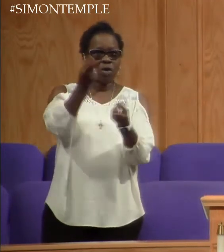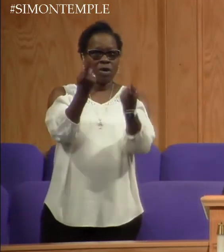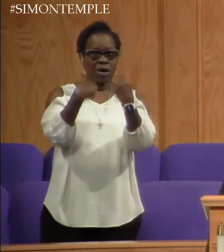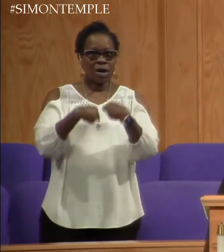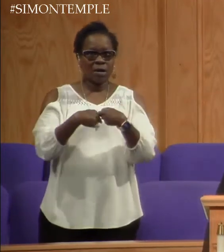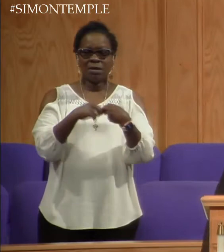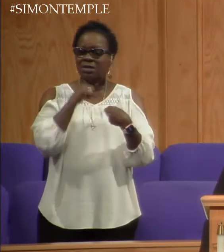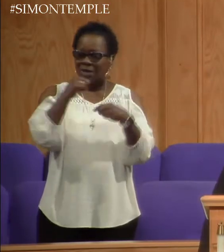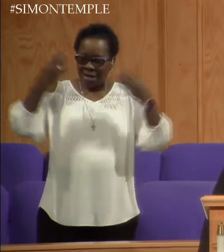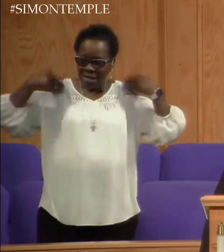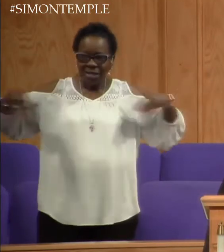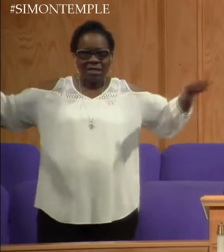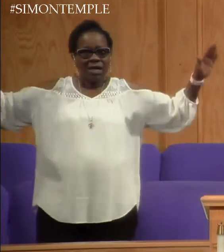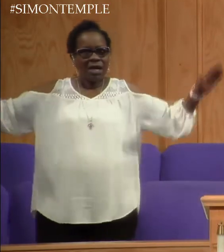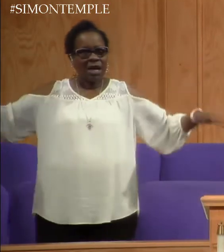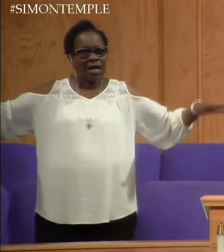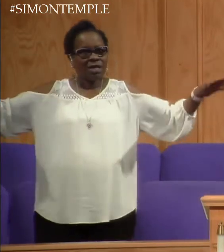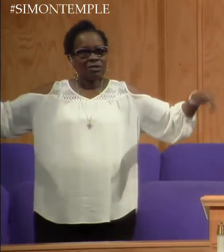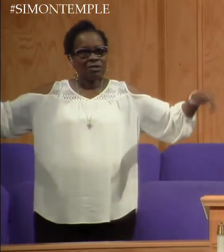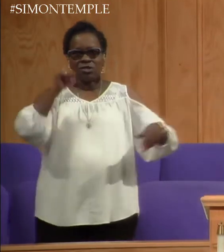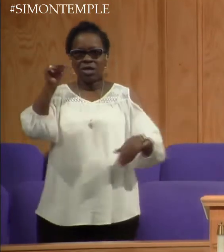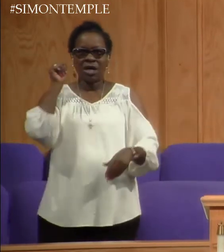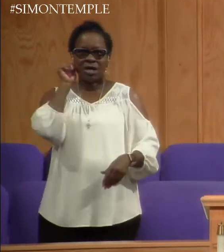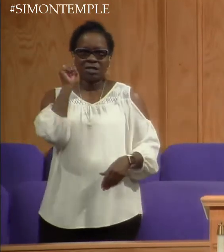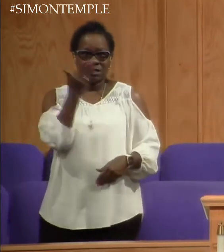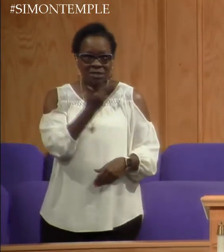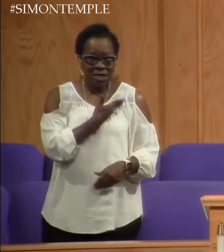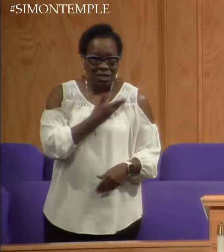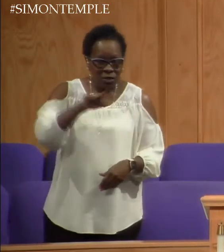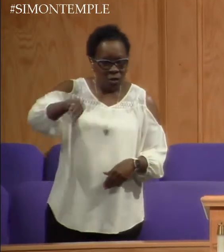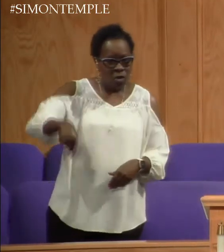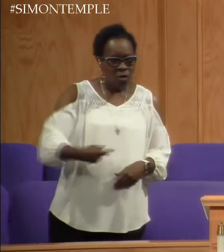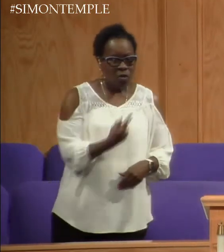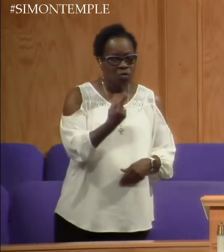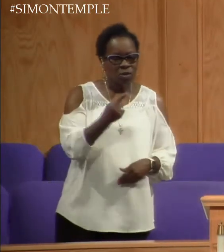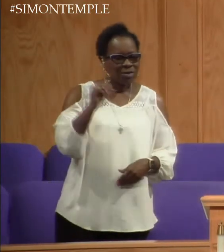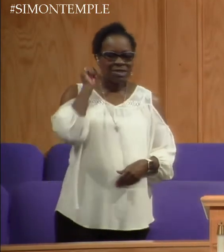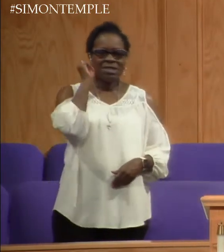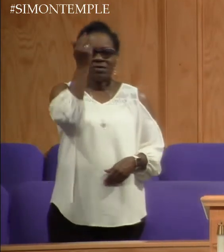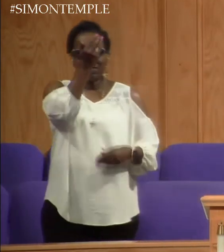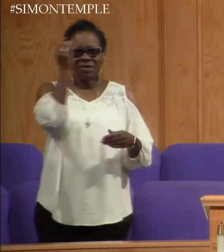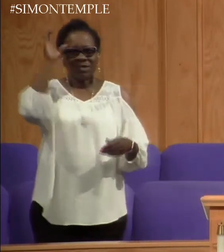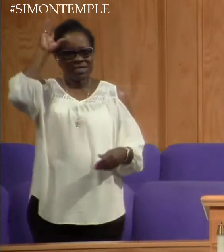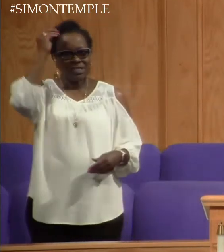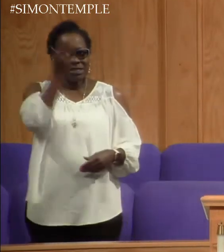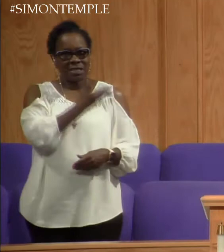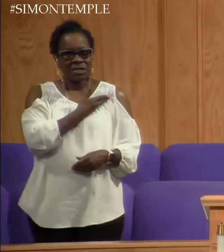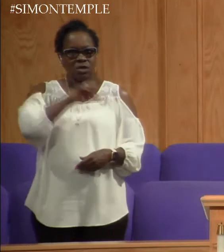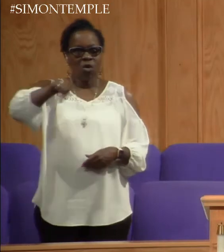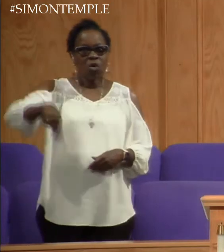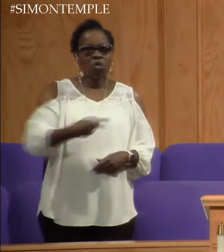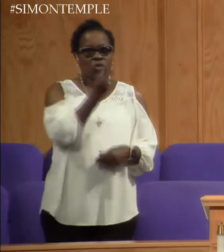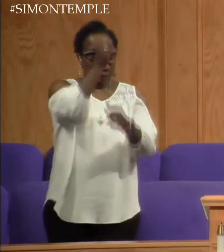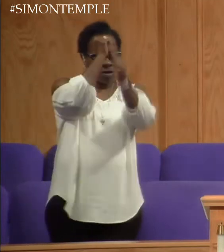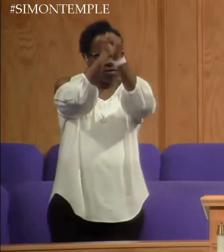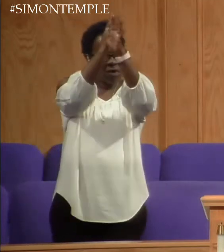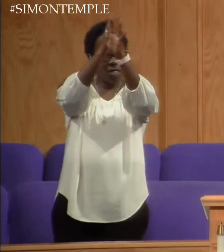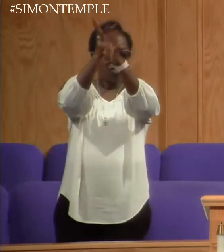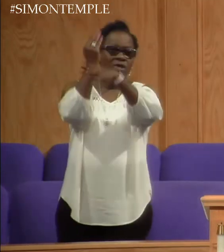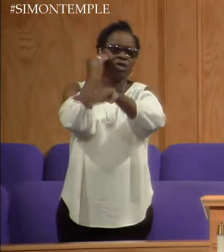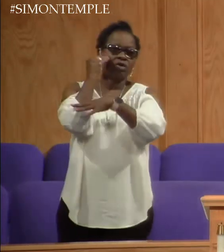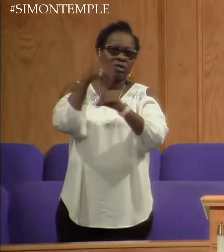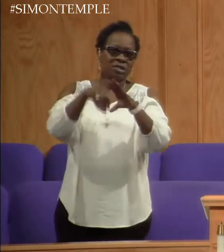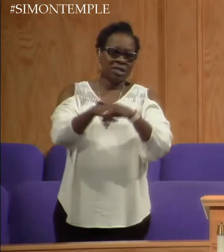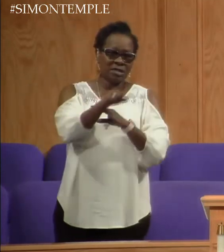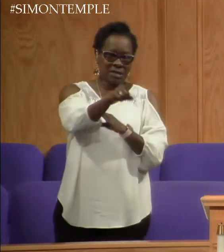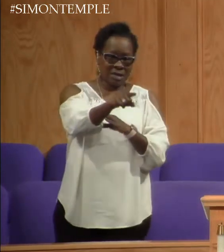the Son. The Father alone knows." In our text, Paul asks a relevant question